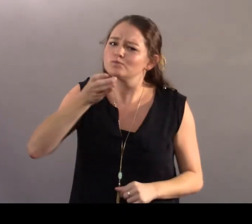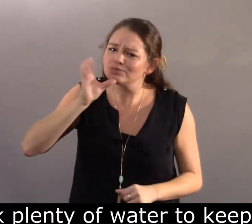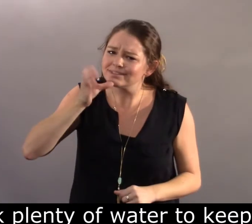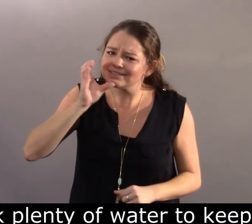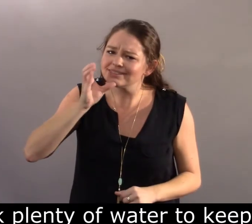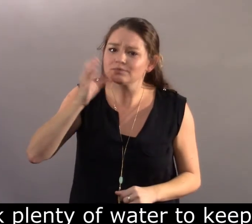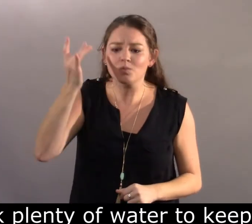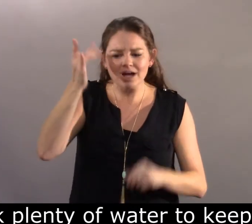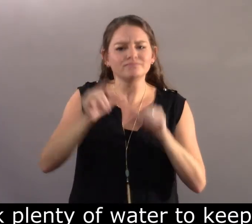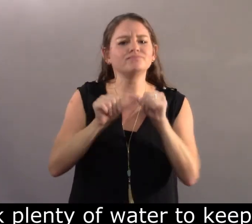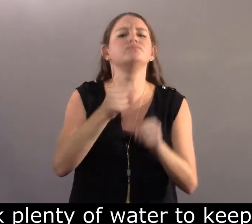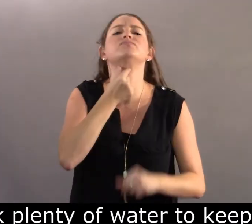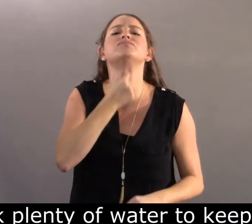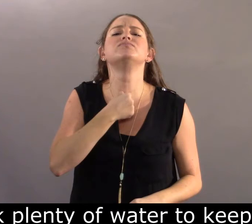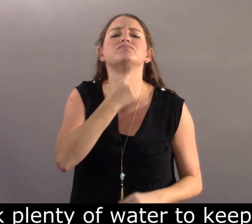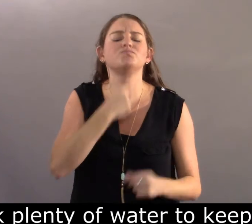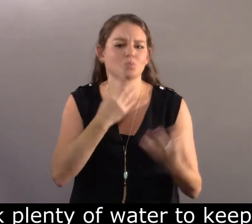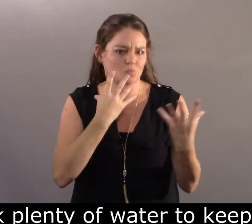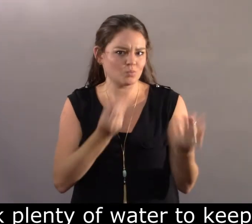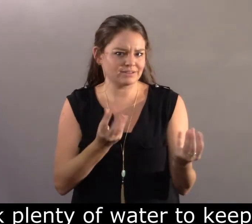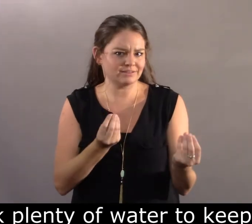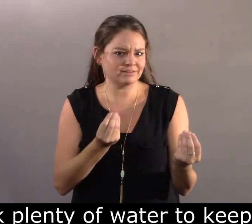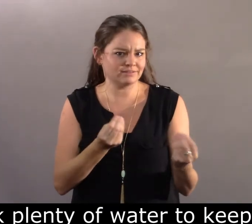Drink plenty of water to keep your airways moist.